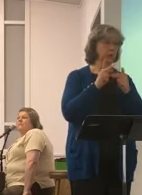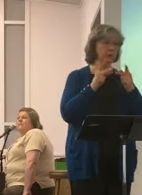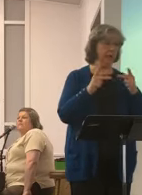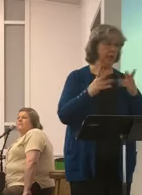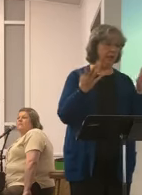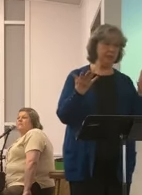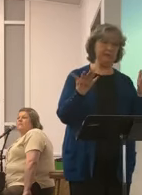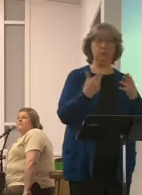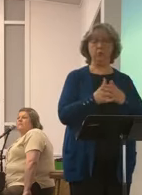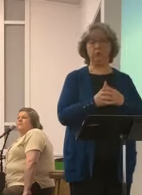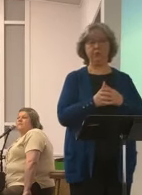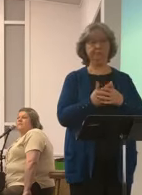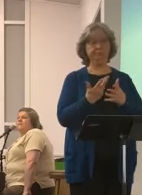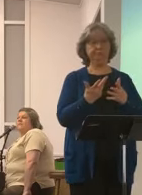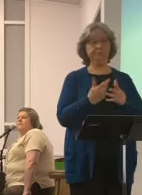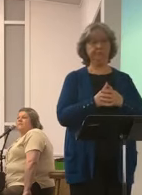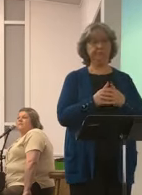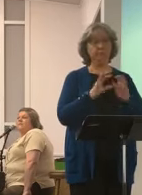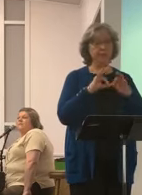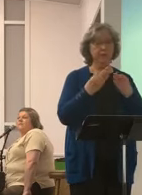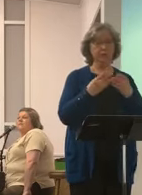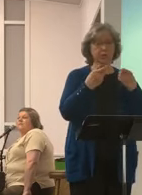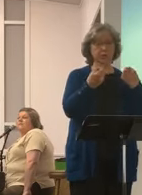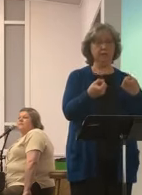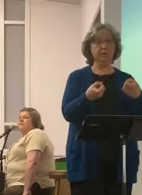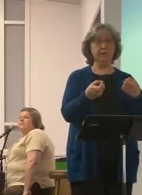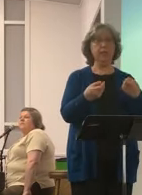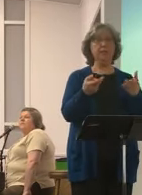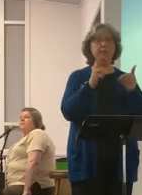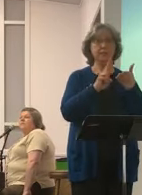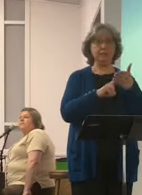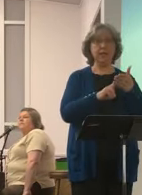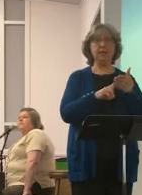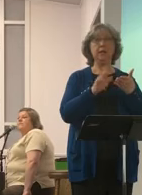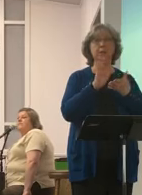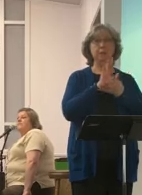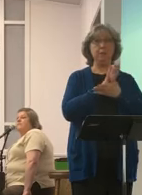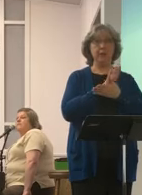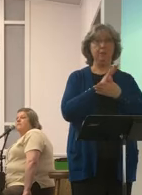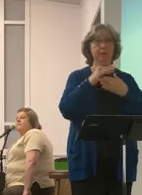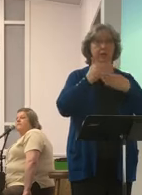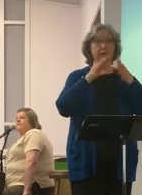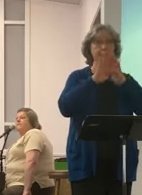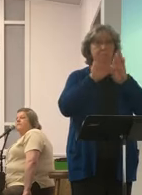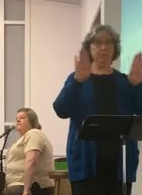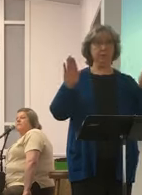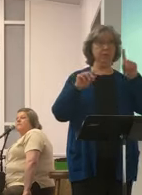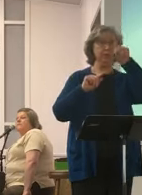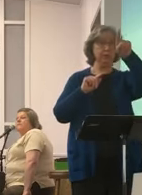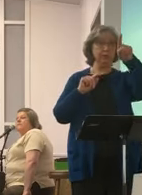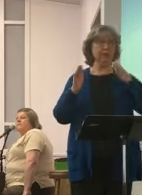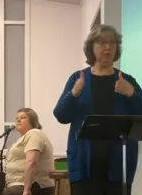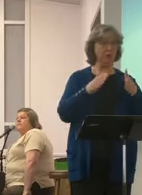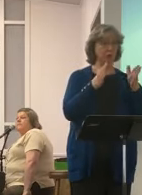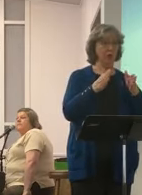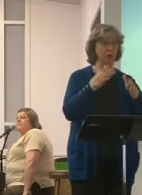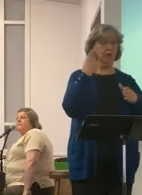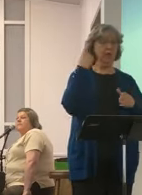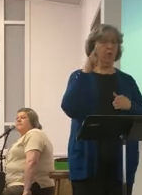There are a few big flyers if you want that. And there's a sign-up sheet back on that famous bulletin board where all the sign-up sheets are for chili and